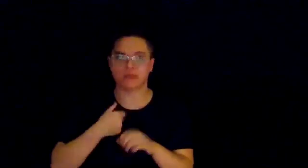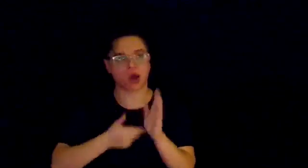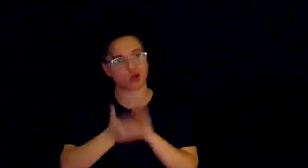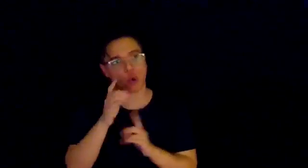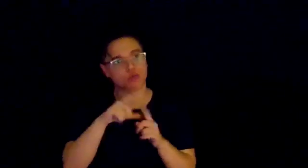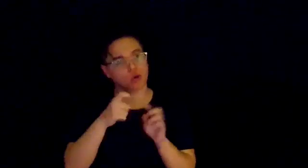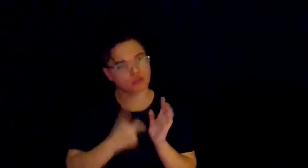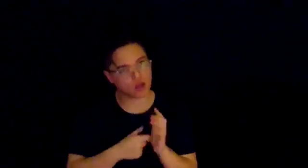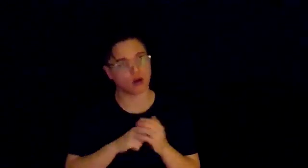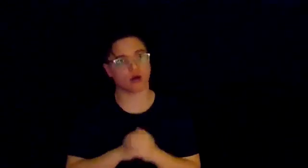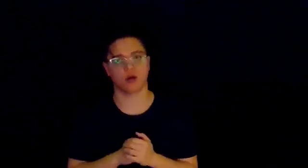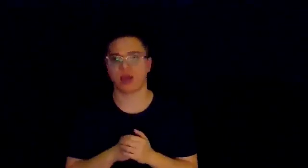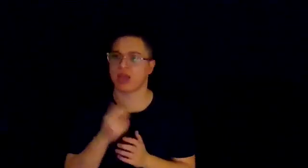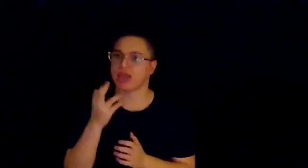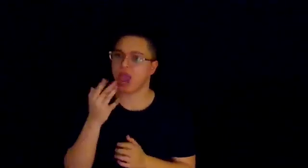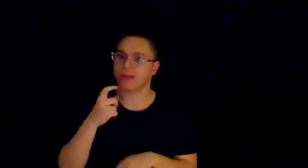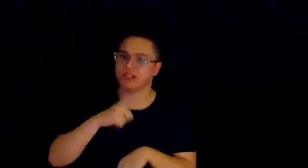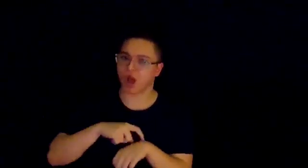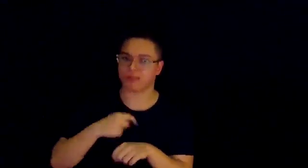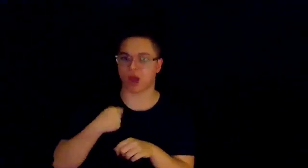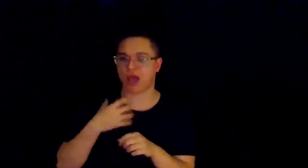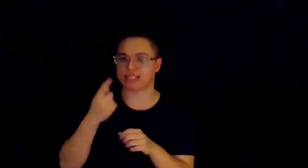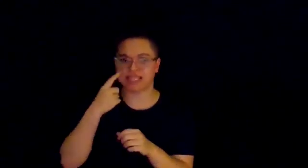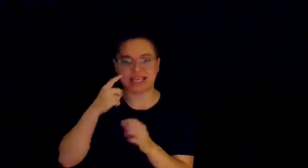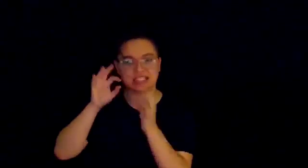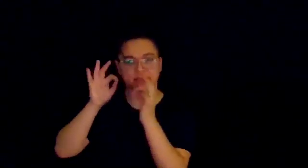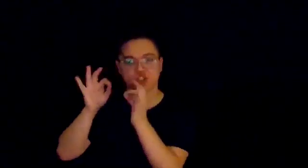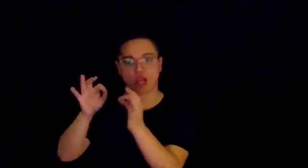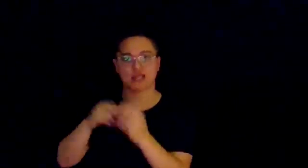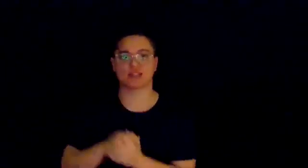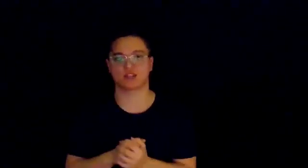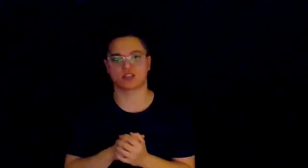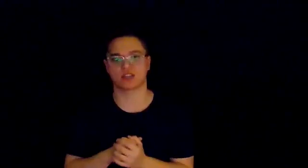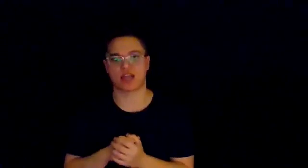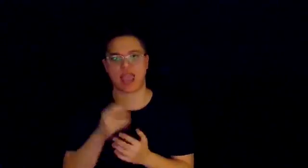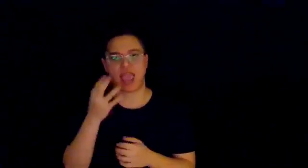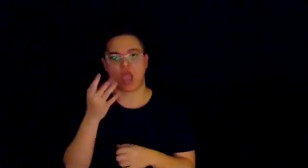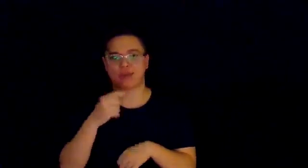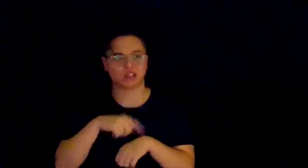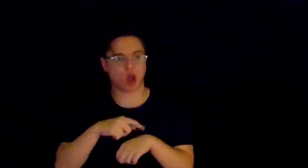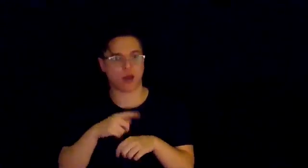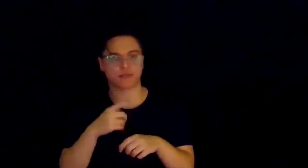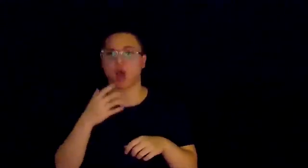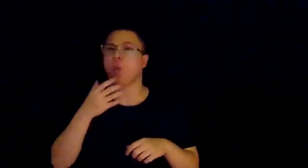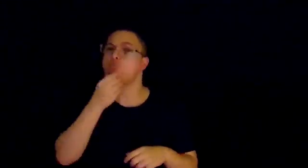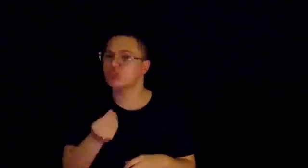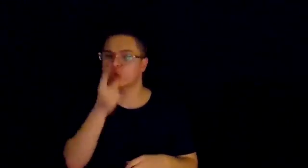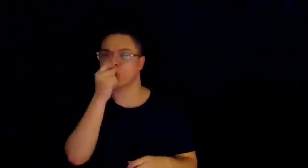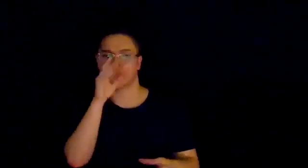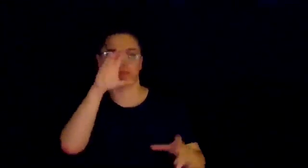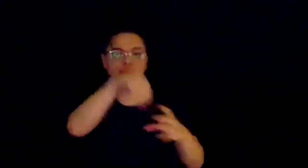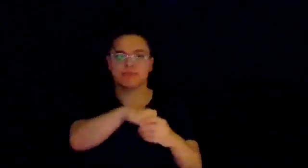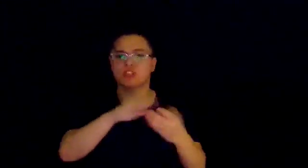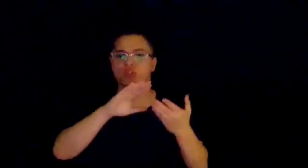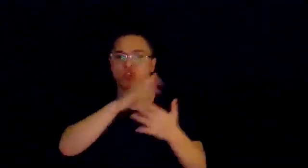years, how many times have I gone to the doctor? How many times have I seen a specialist? How many